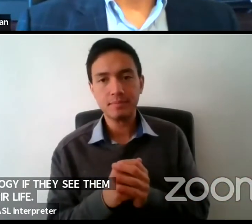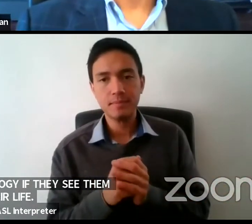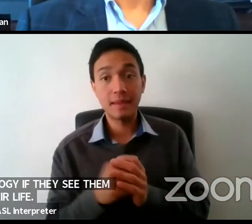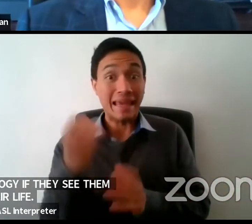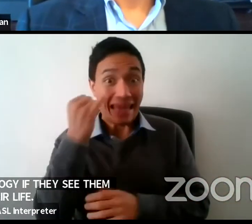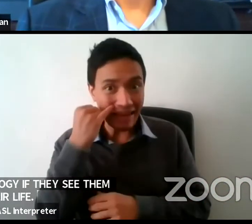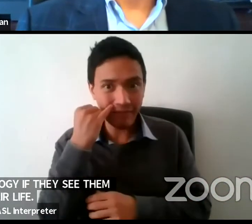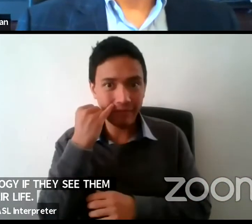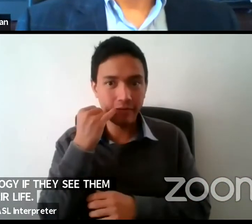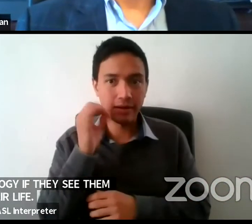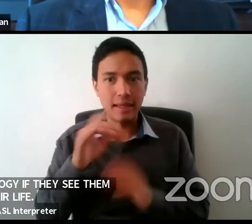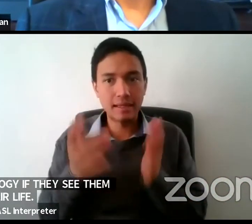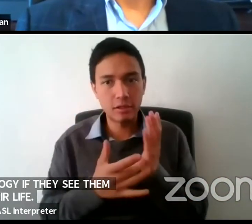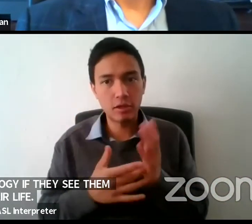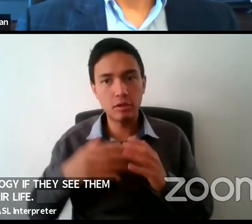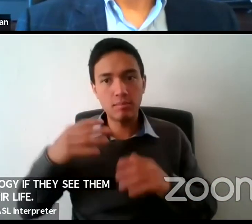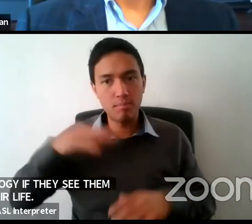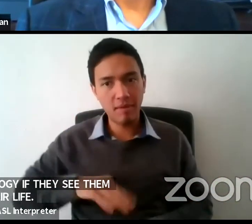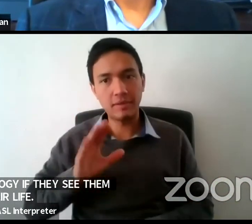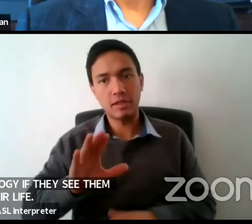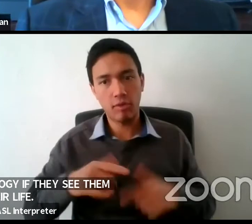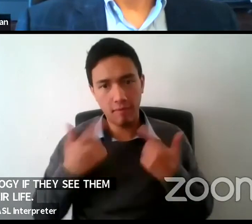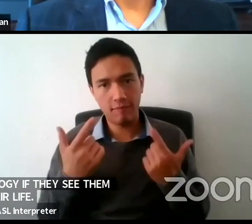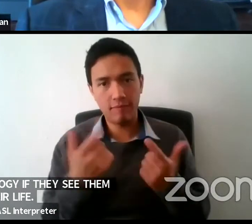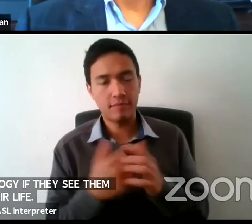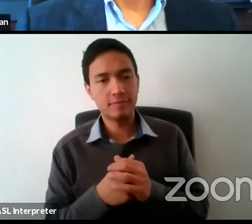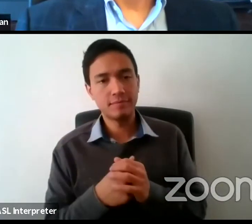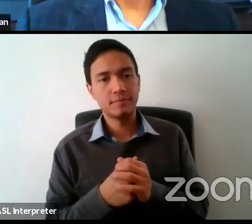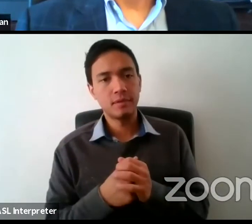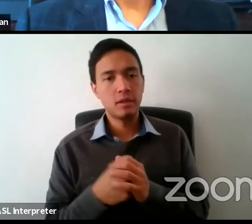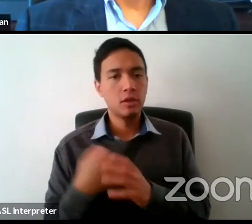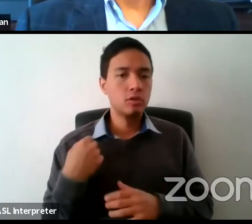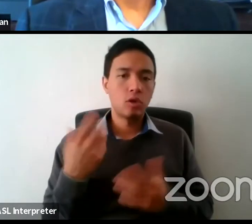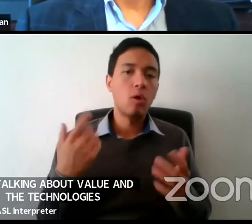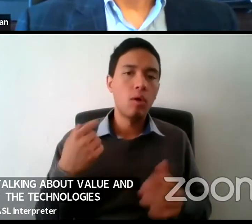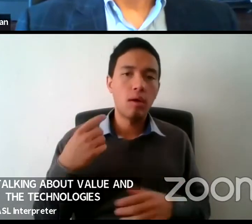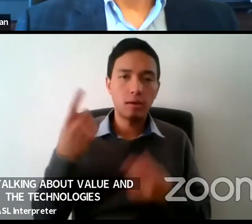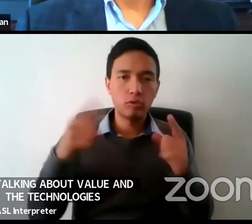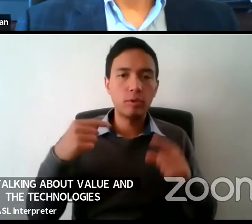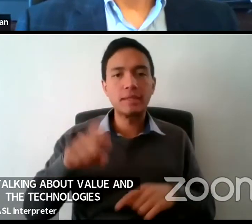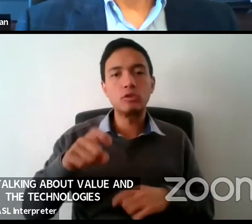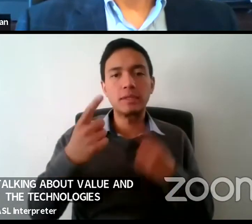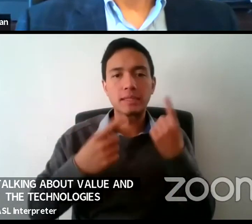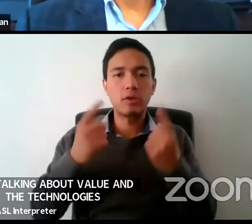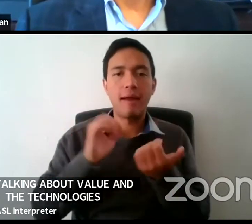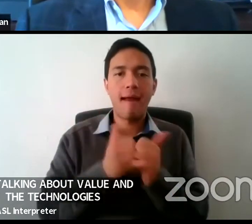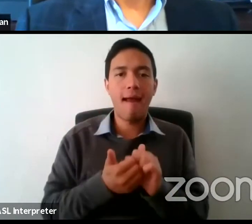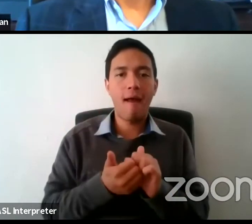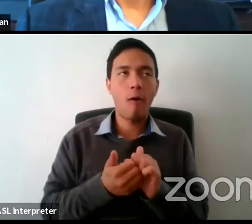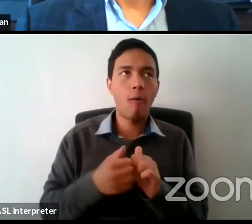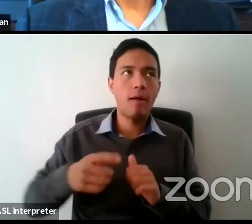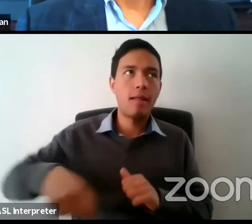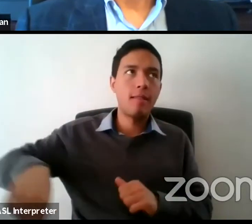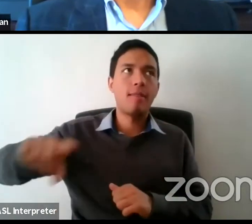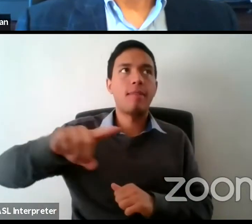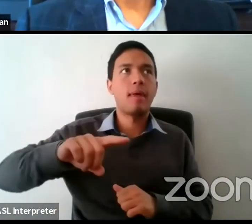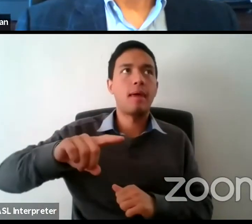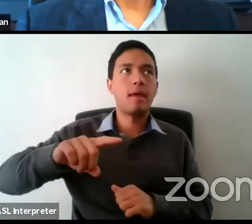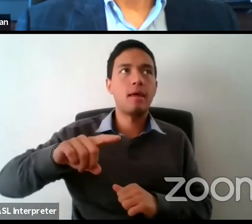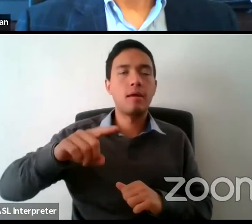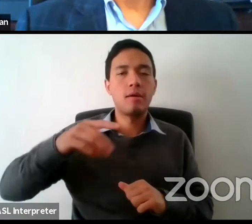really think about that as we're putting out new technologies or new services. And I don't think that's necessarily what's happening right now. Yeah, and just on that